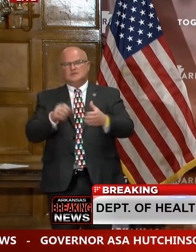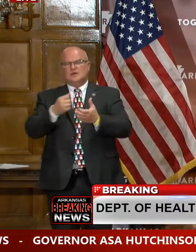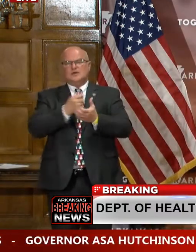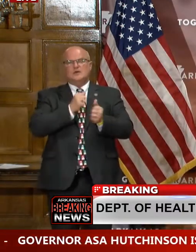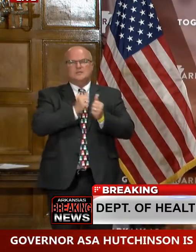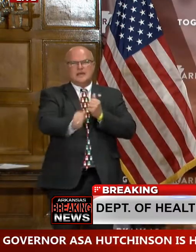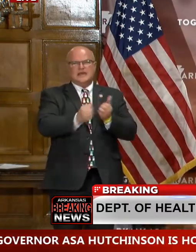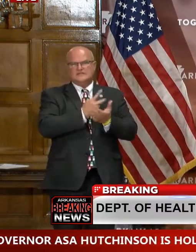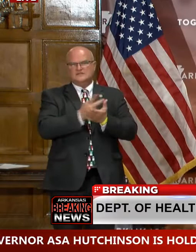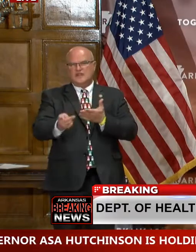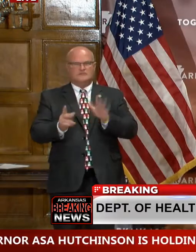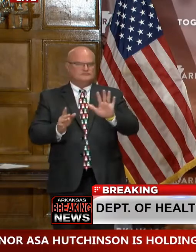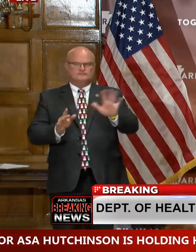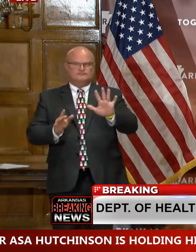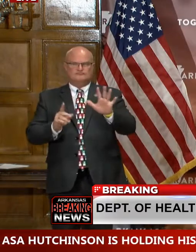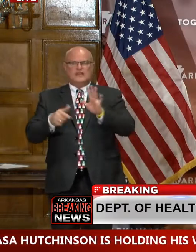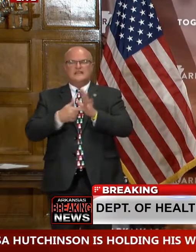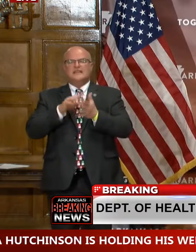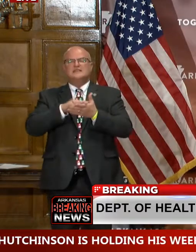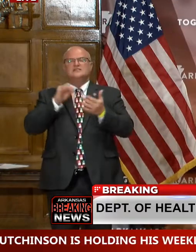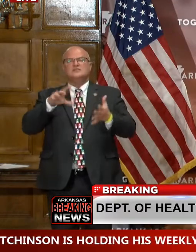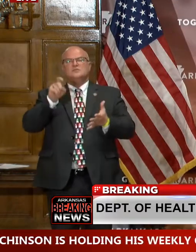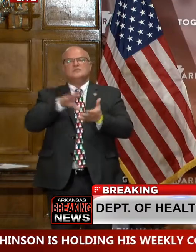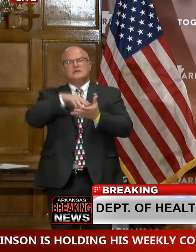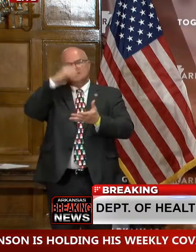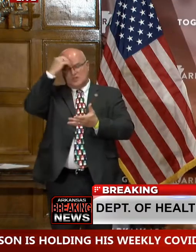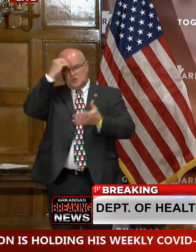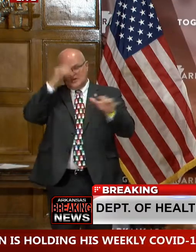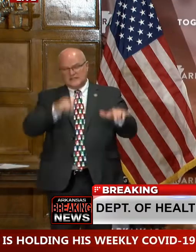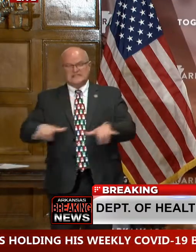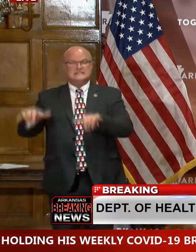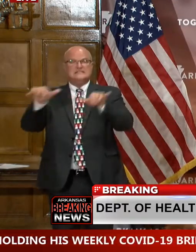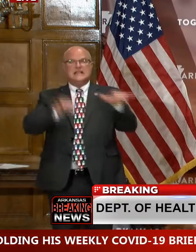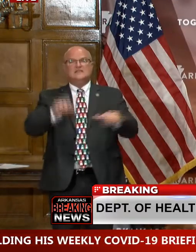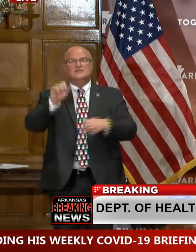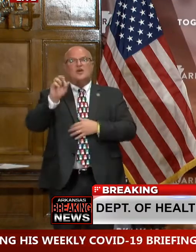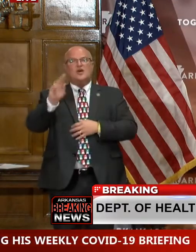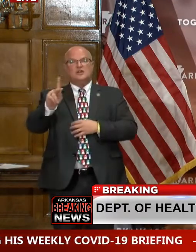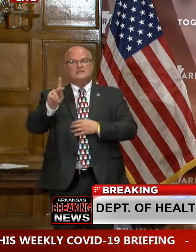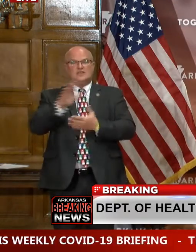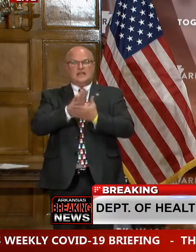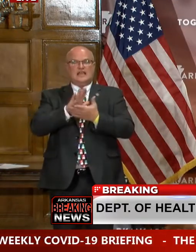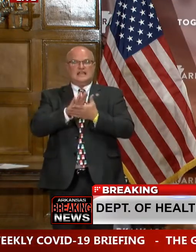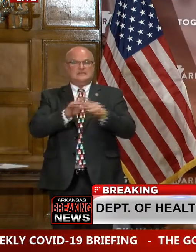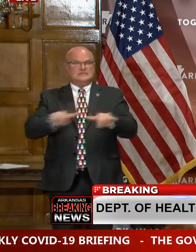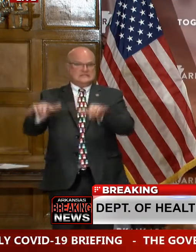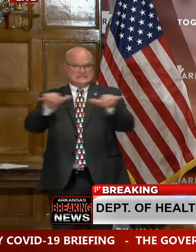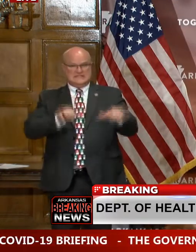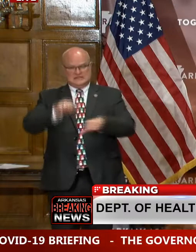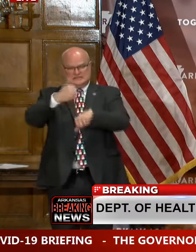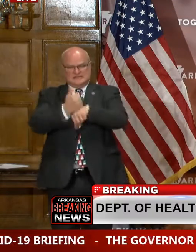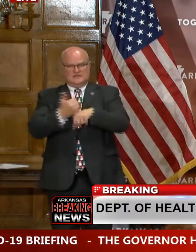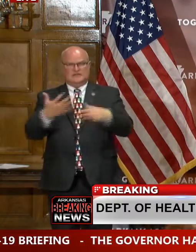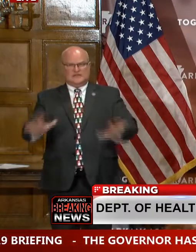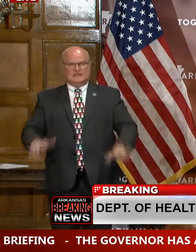pass-fail. These students still have to learn what are the standards, Arkansas academic standards set